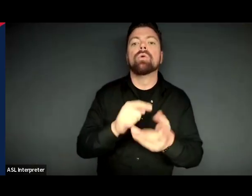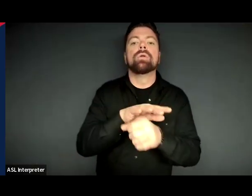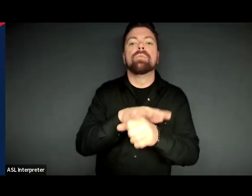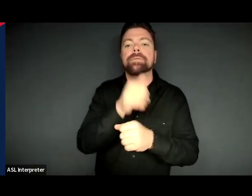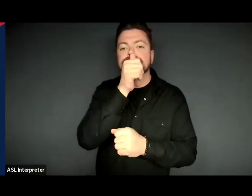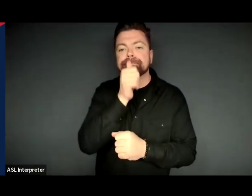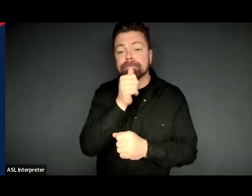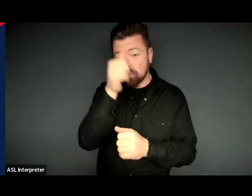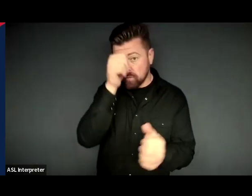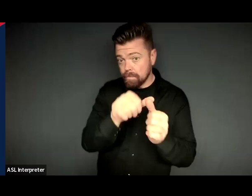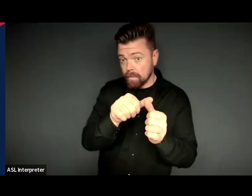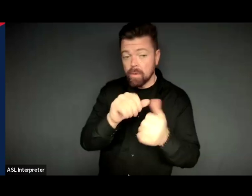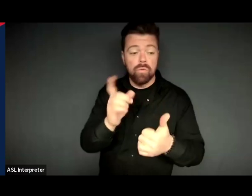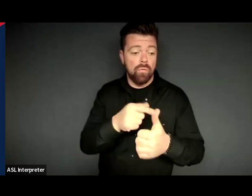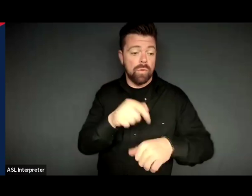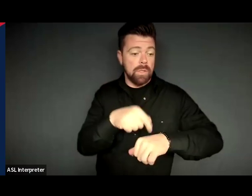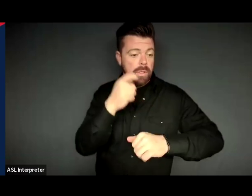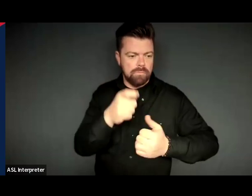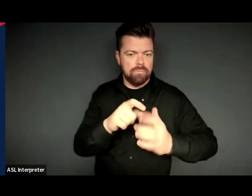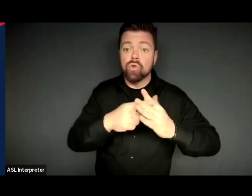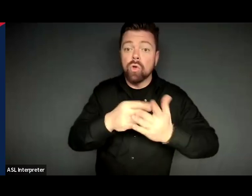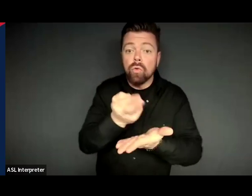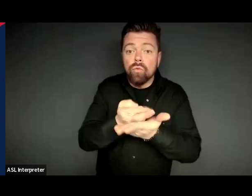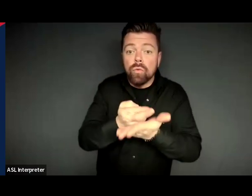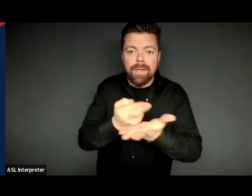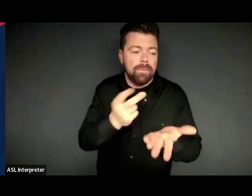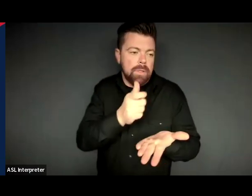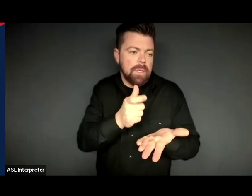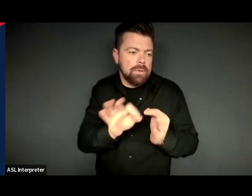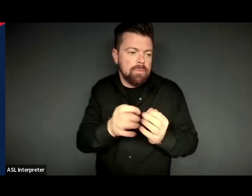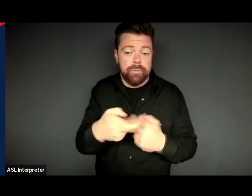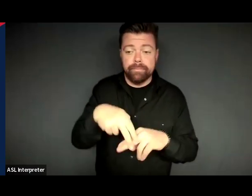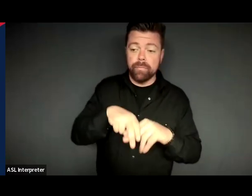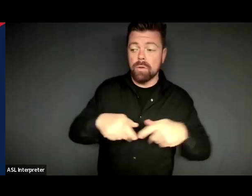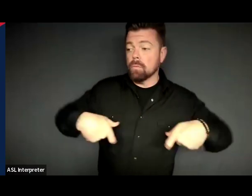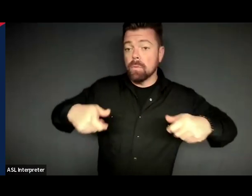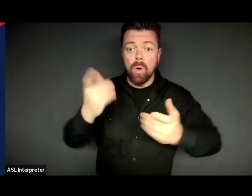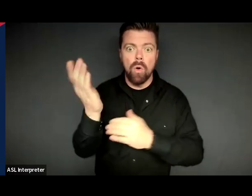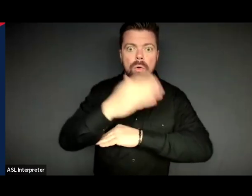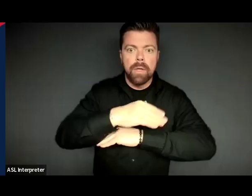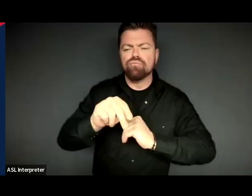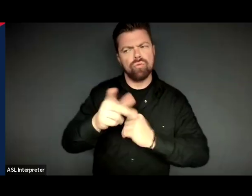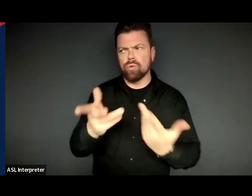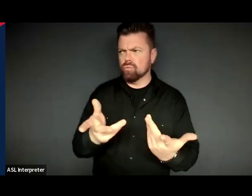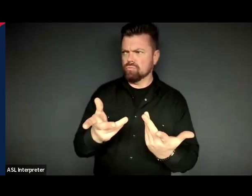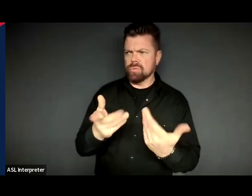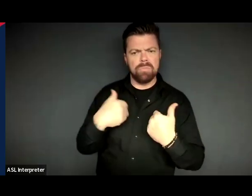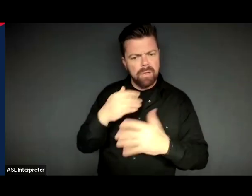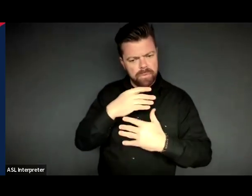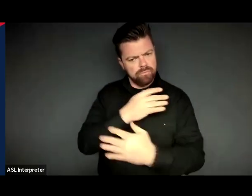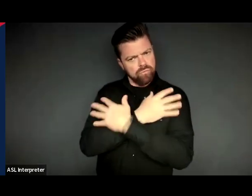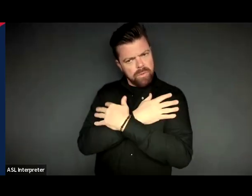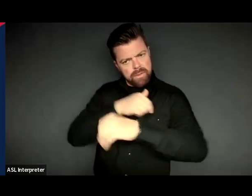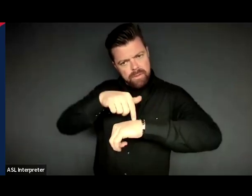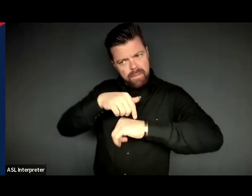tolerance. Remember when you first started your rehab, you weren't just put in the wheelchair and you were there all day. You'd have rest periods. You'd be in the wheelchair